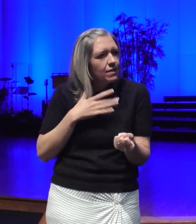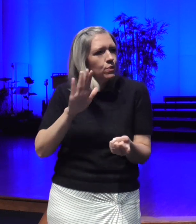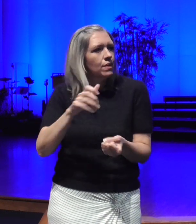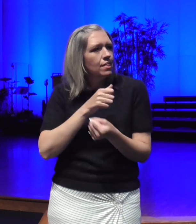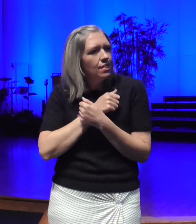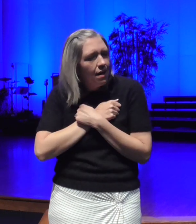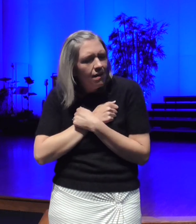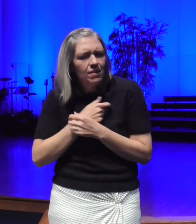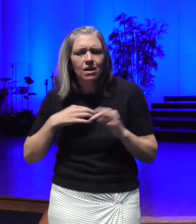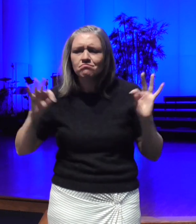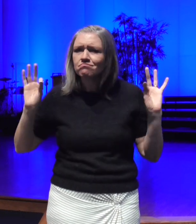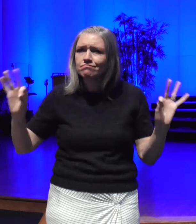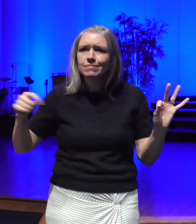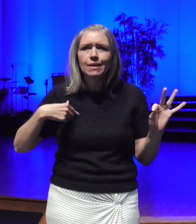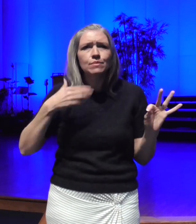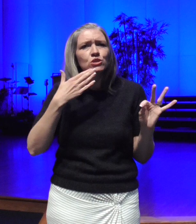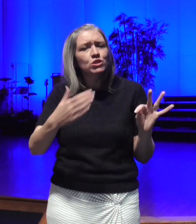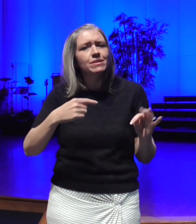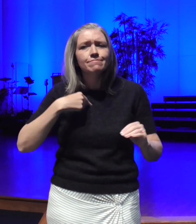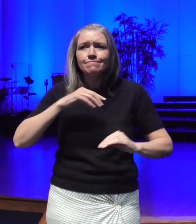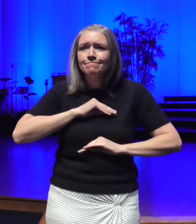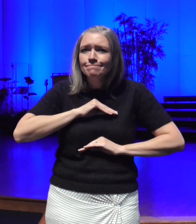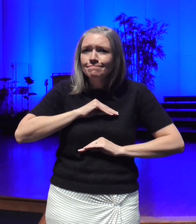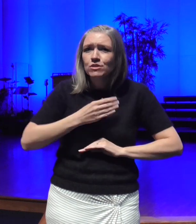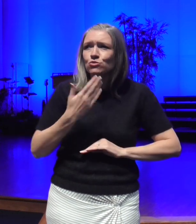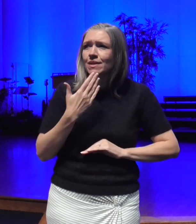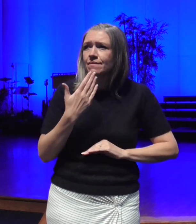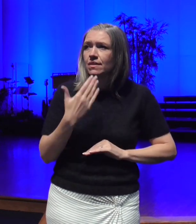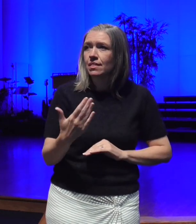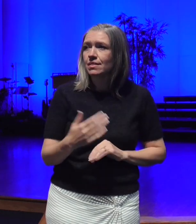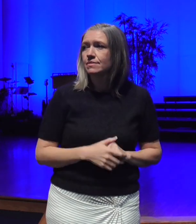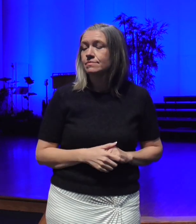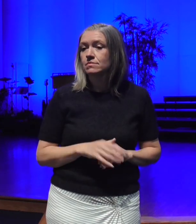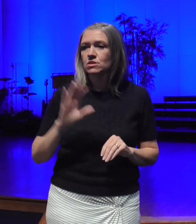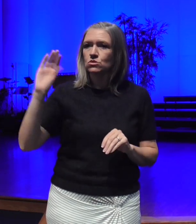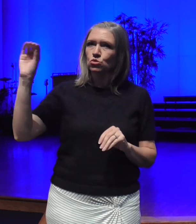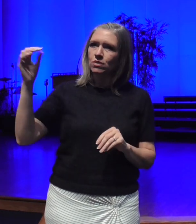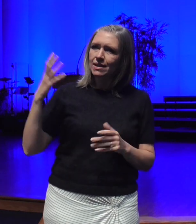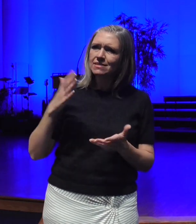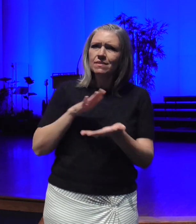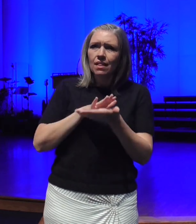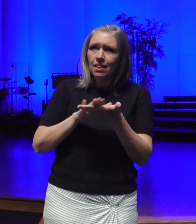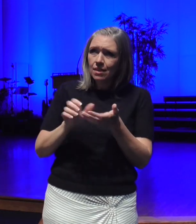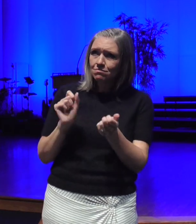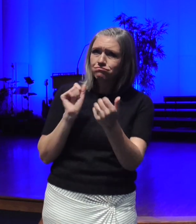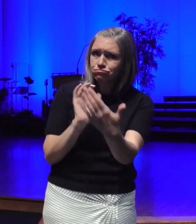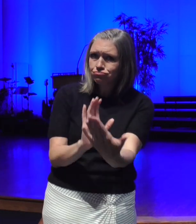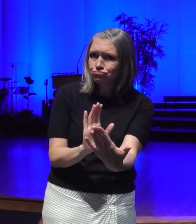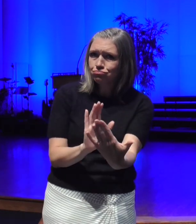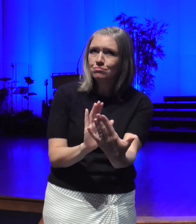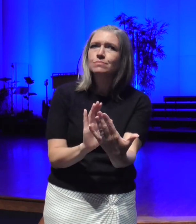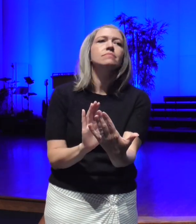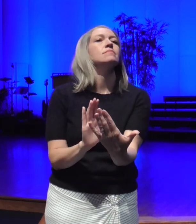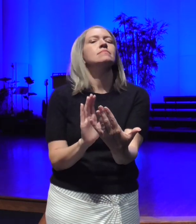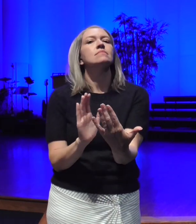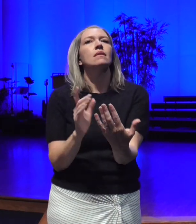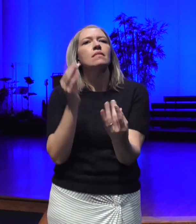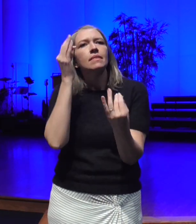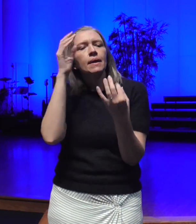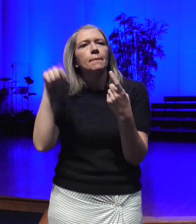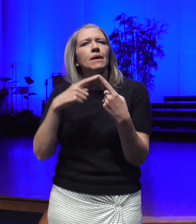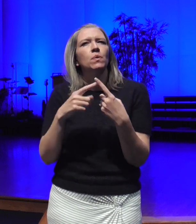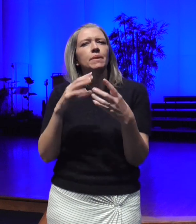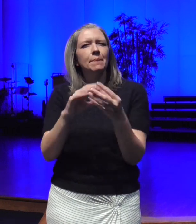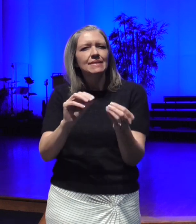that. And I'm good. I really am so grateful. Being graceful about it. Looking at what were the messages that